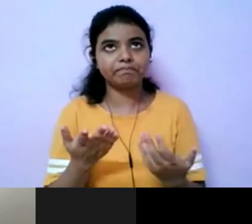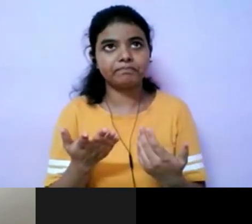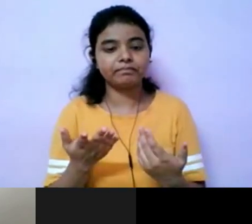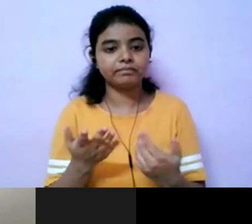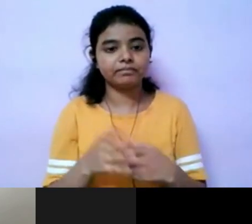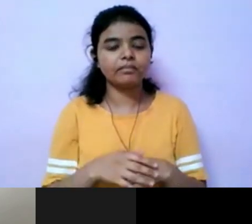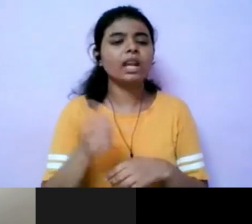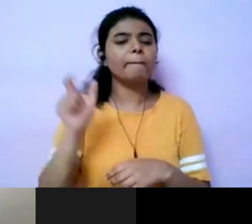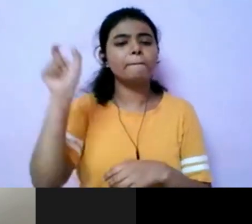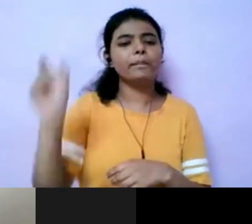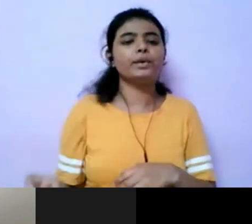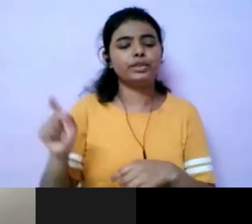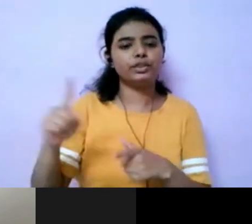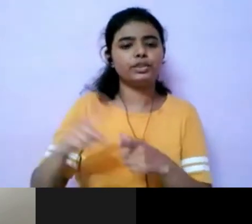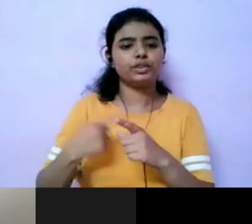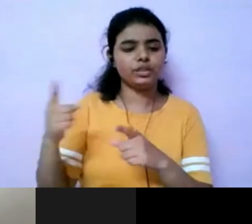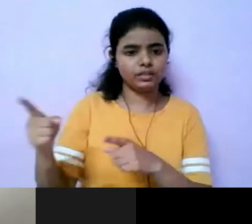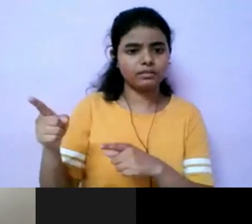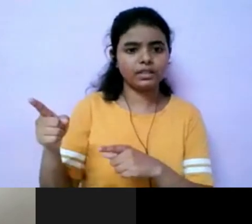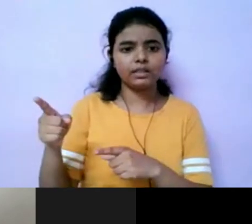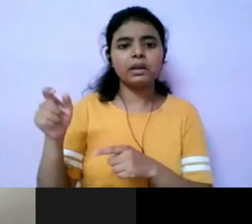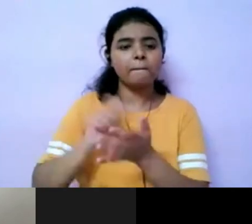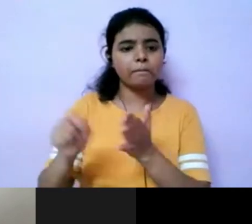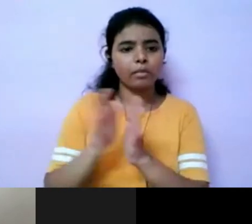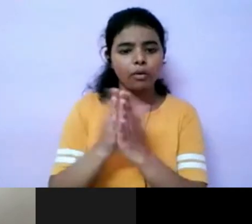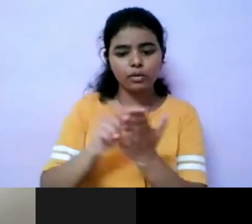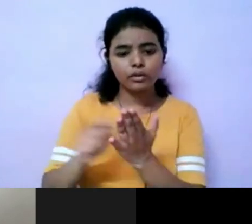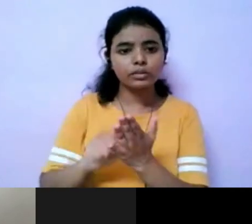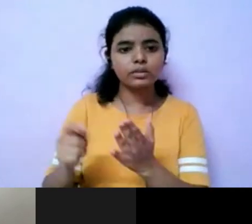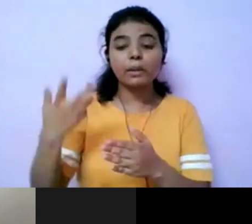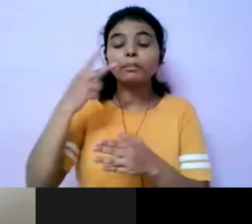Georgina Creech has a book called More Than Meets the Eye, What Blindness Brings to Art.